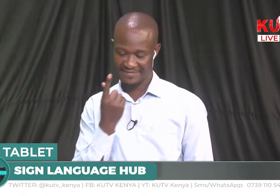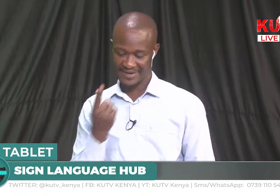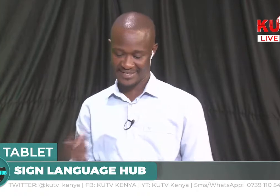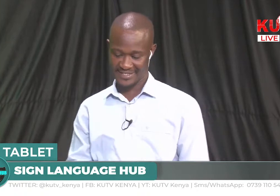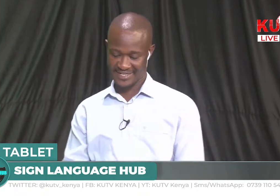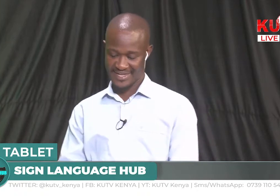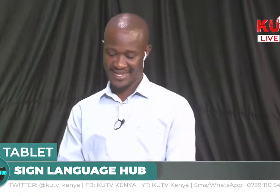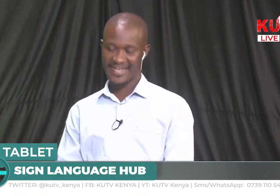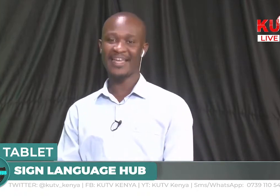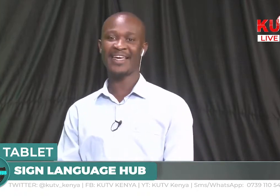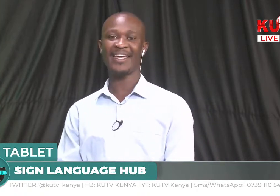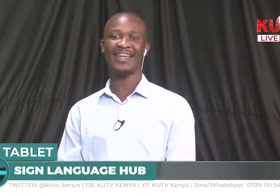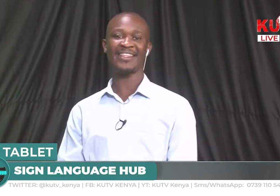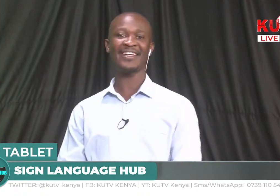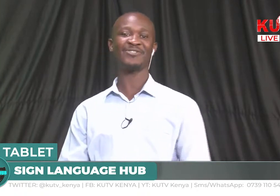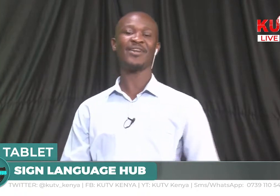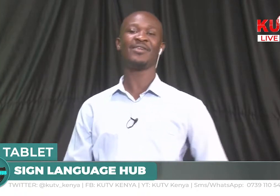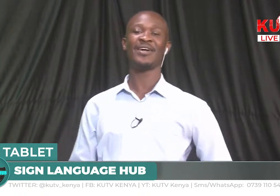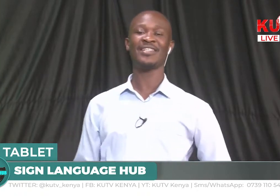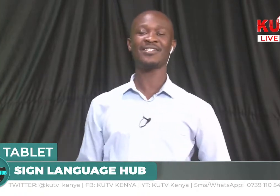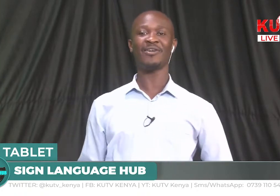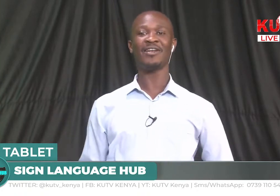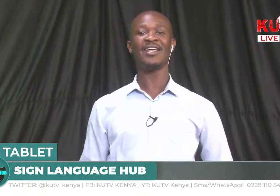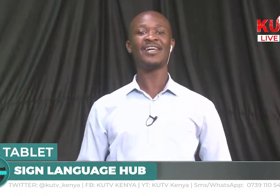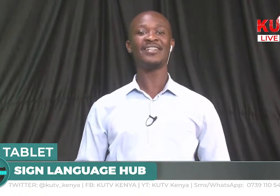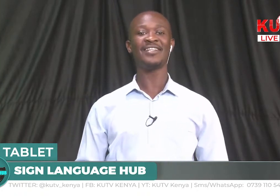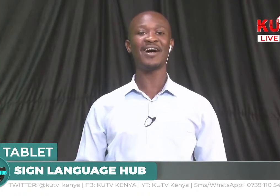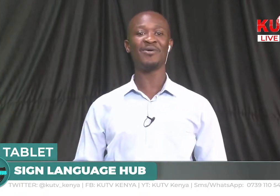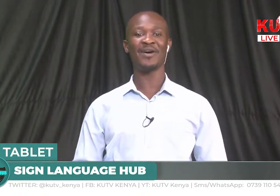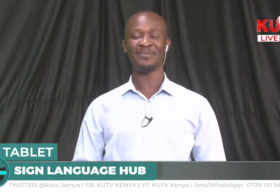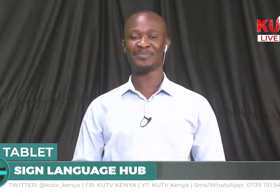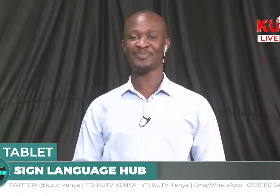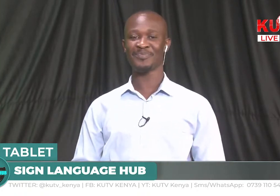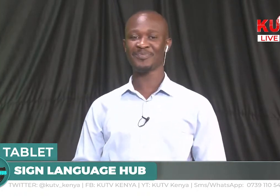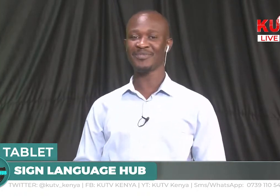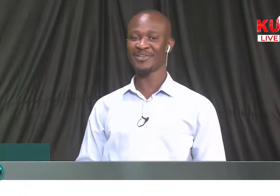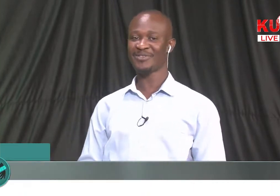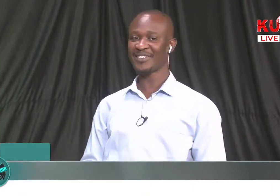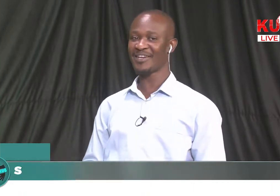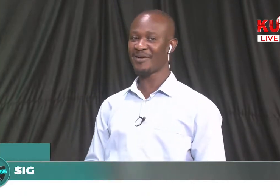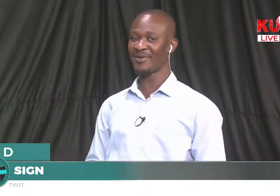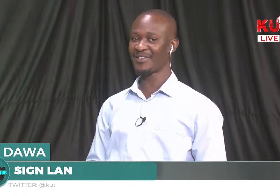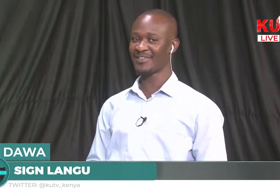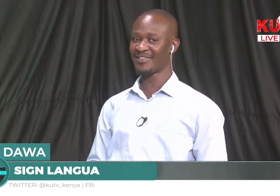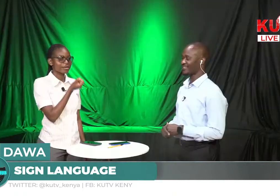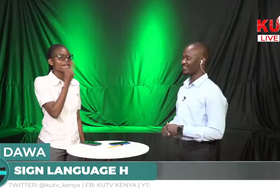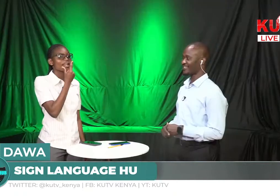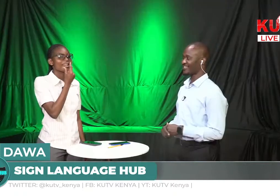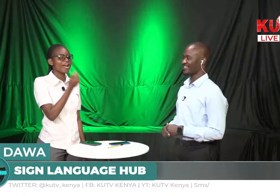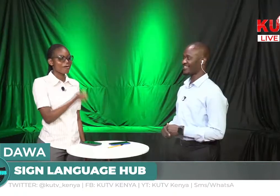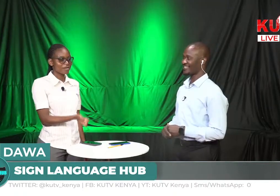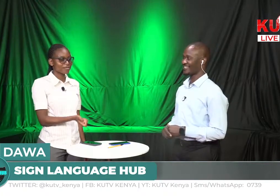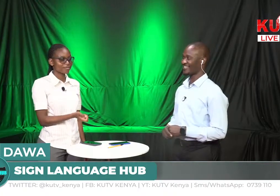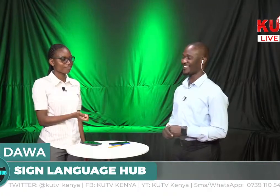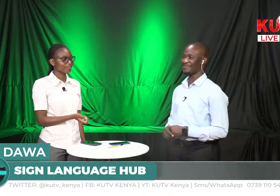tablet. Another Kiswahili word is called dawa. How do you say dawa? Dawa. The same